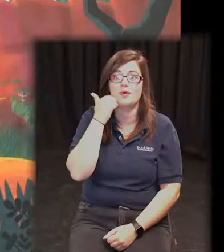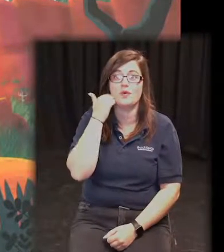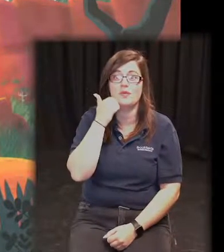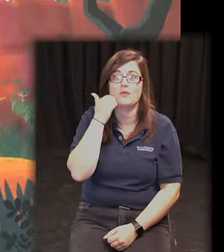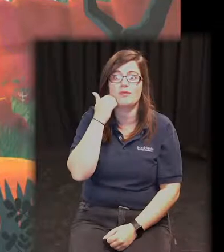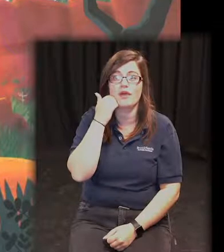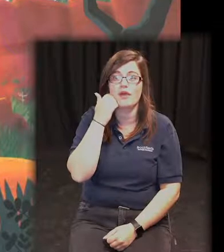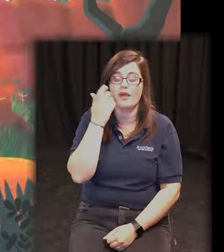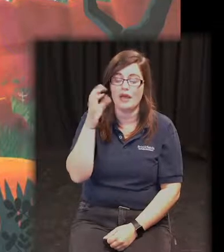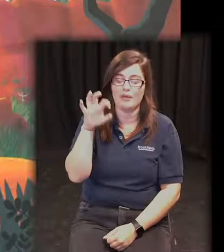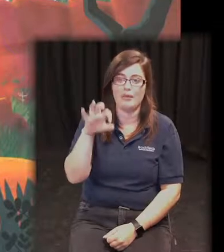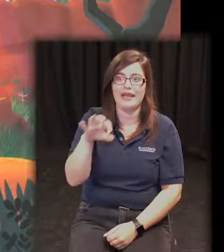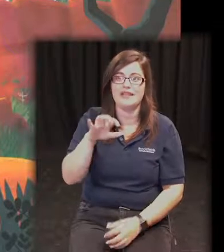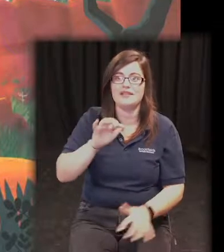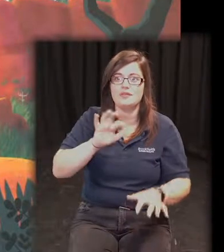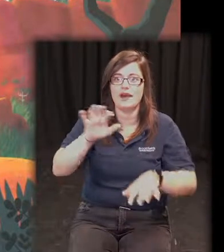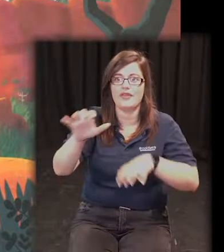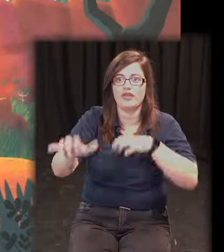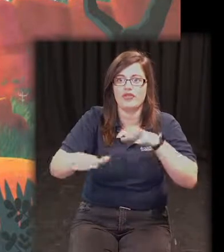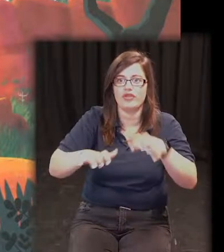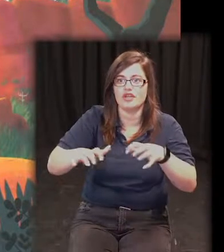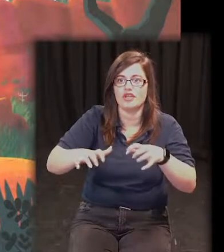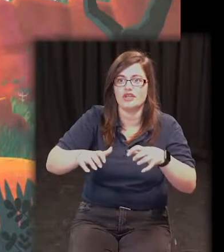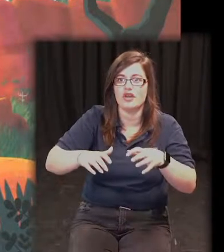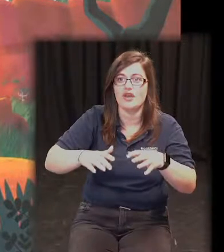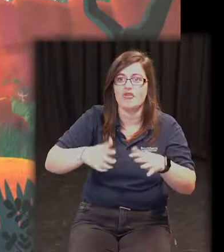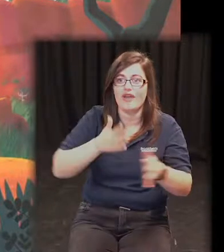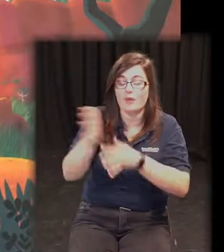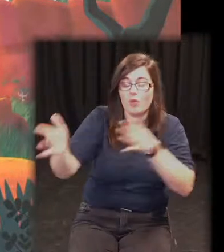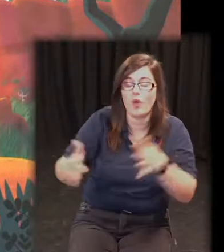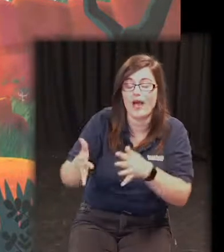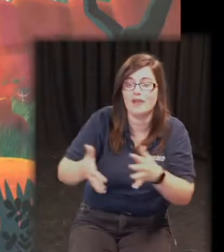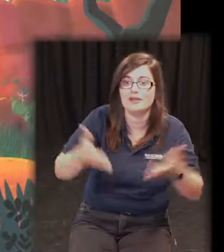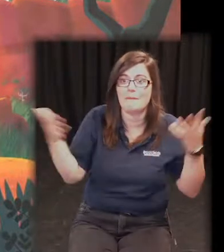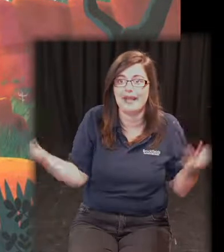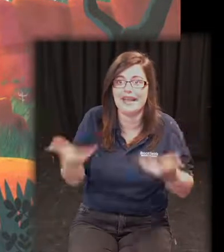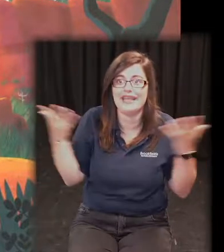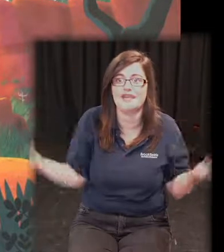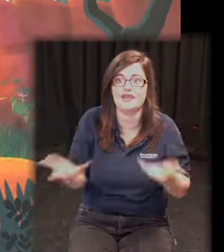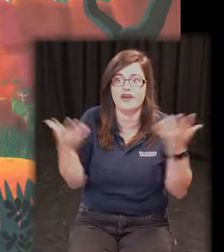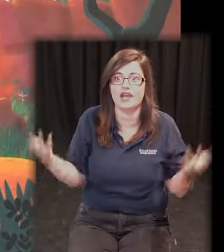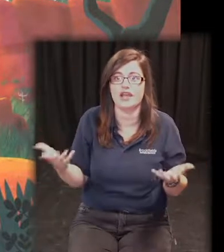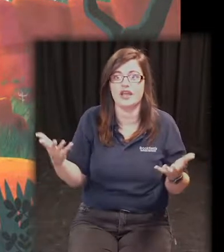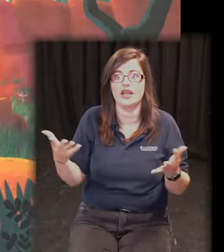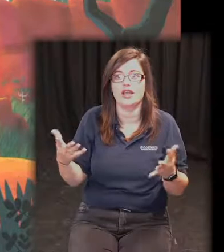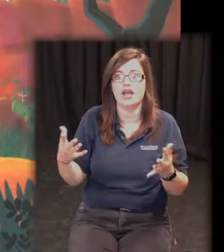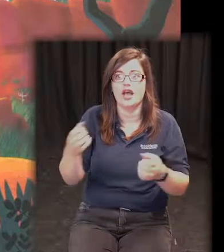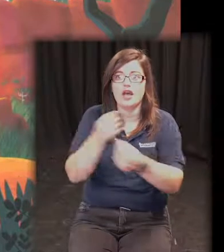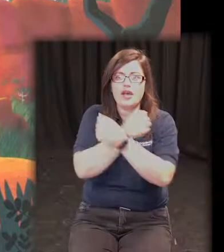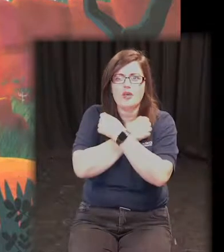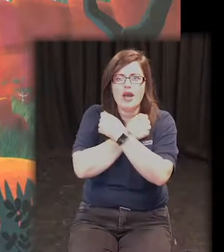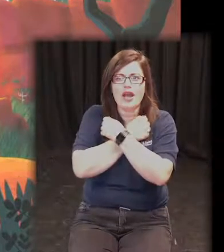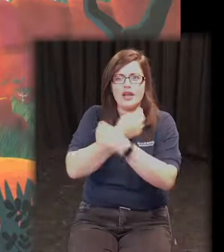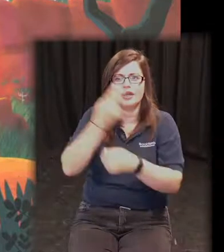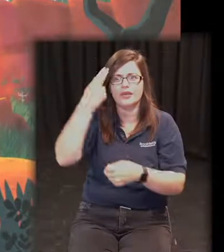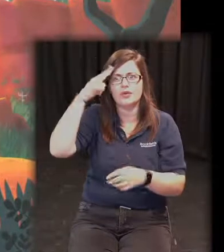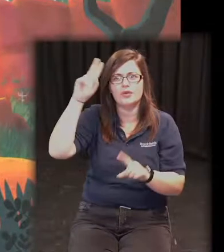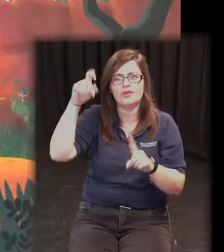warm. A place where the creatures ran wild and played free. A koala called